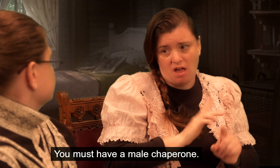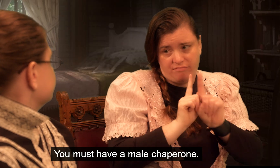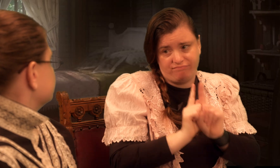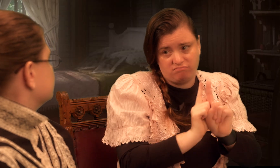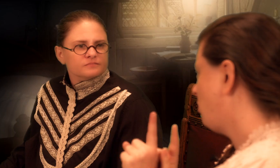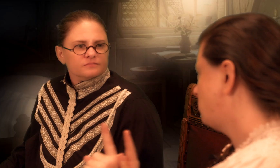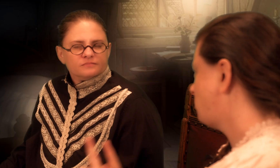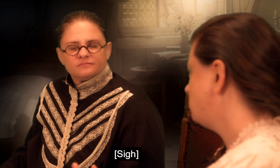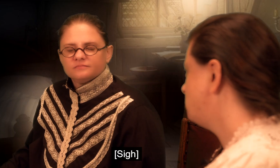chaperone.